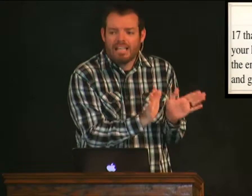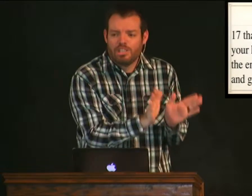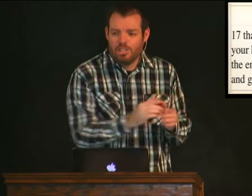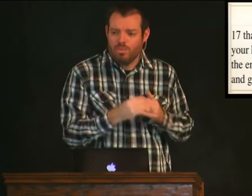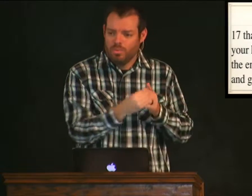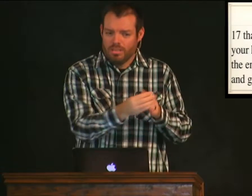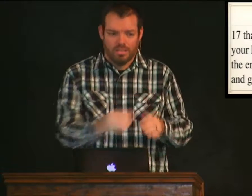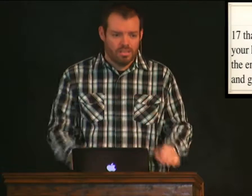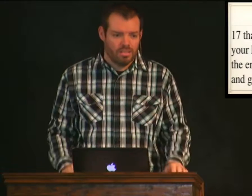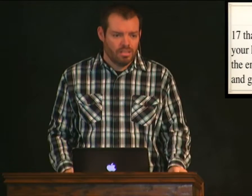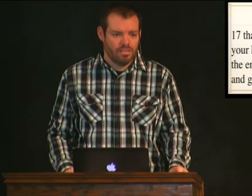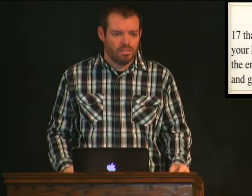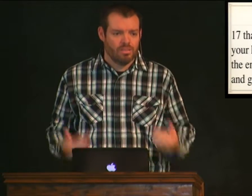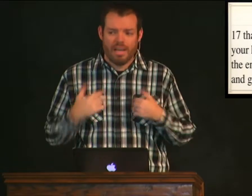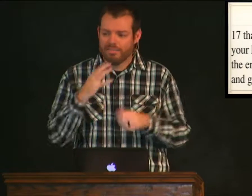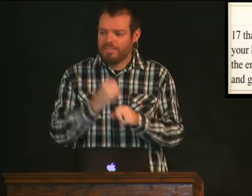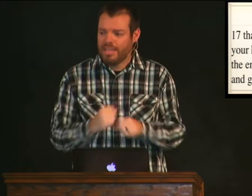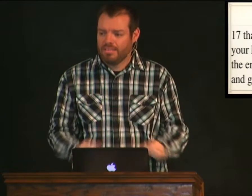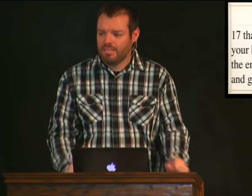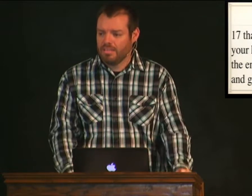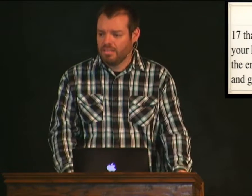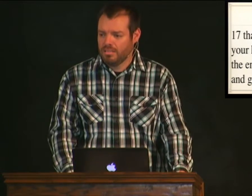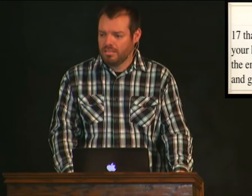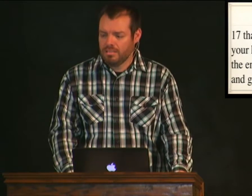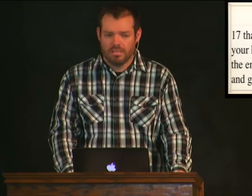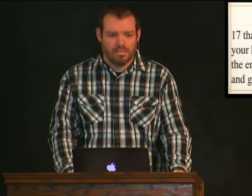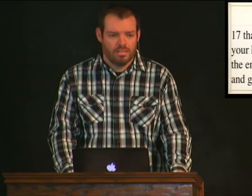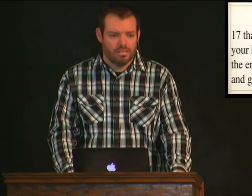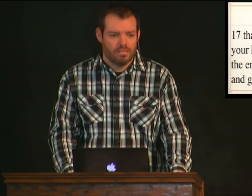that guides you to have faith.